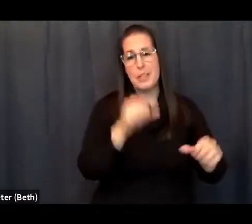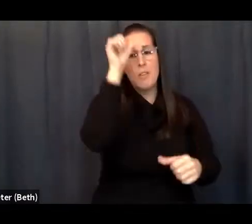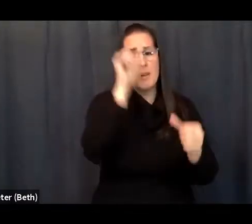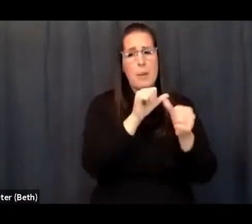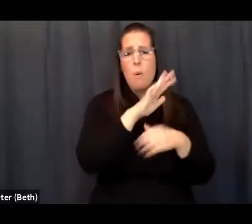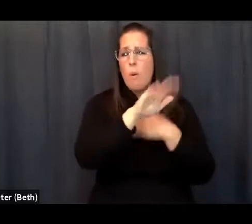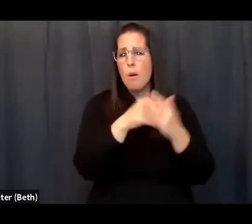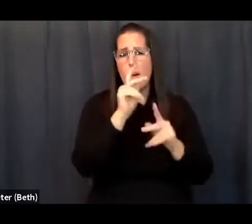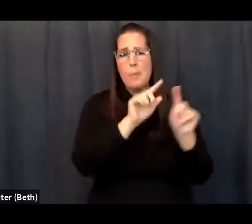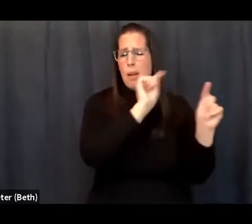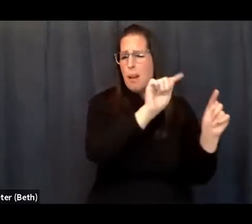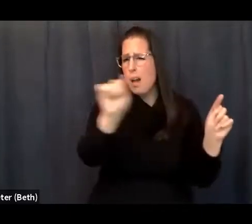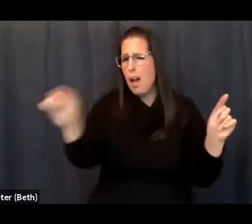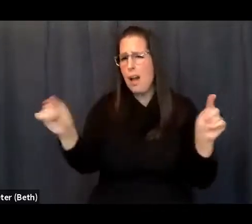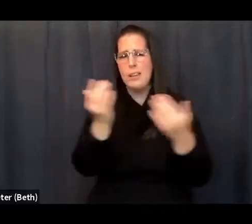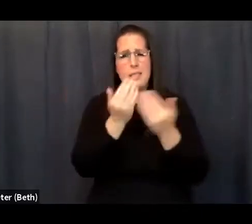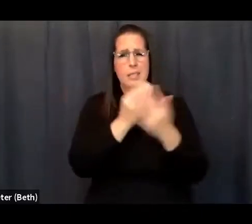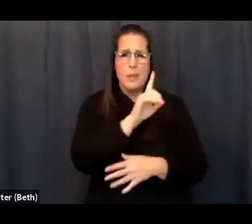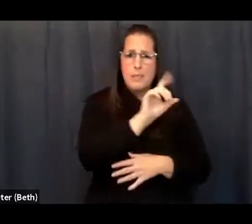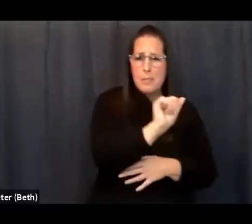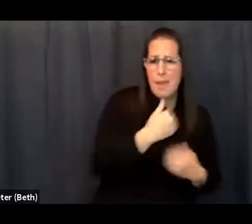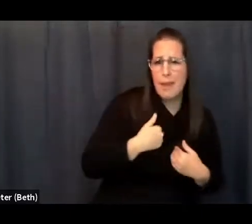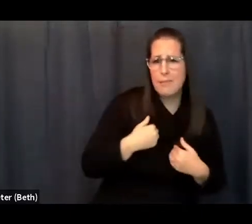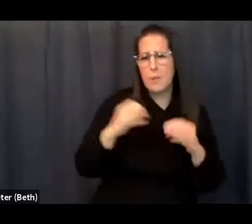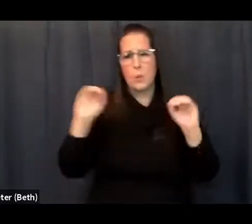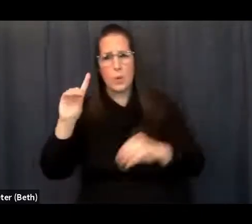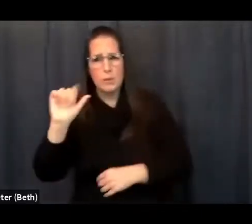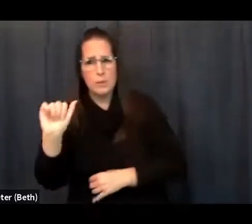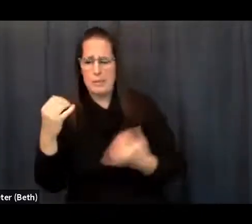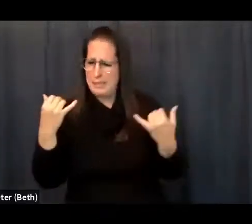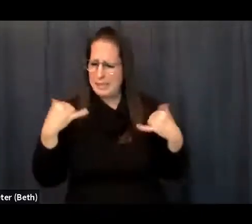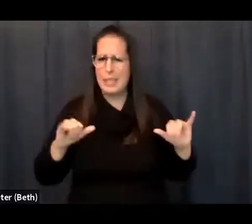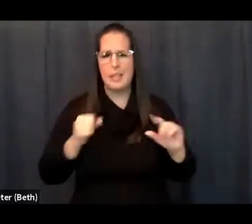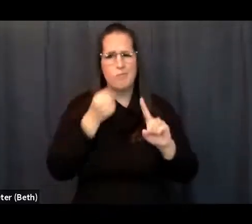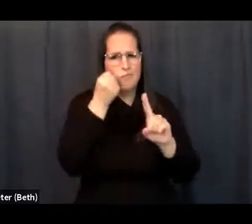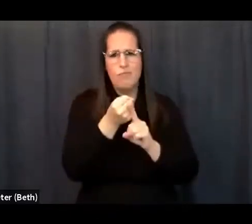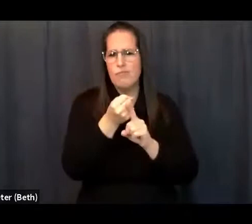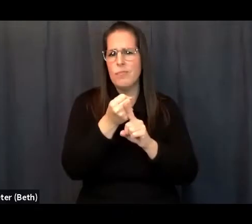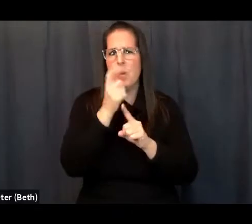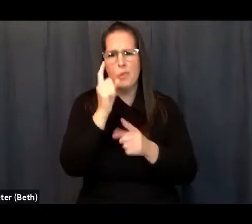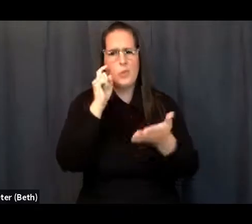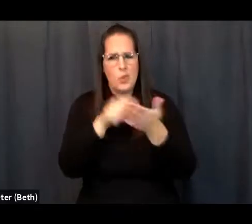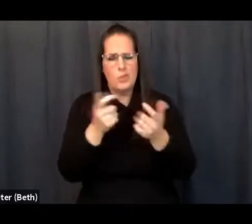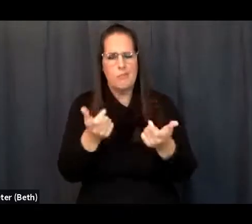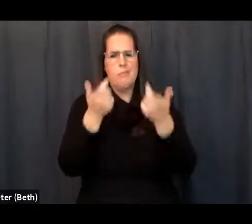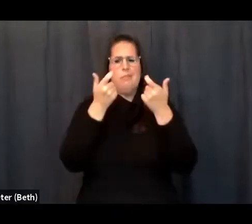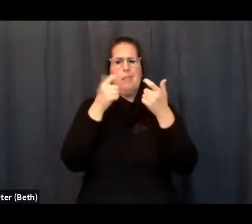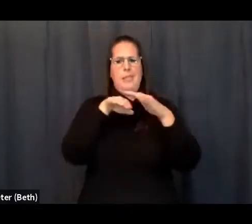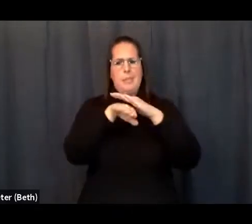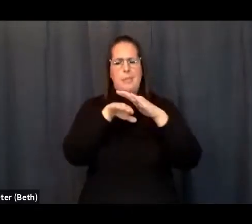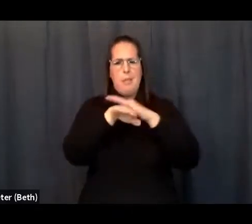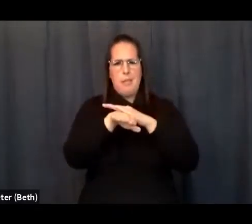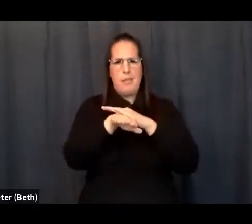of accessibility when too ill or injured or traumatized or